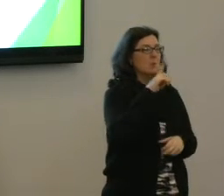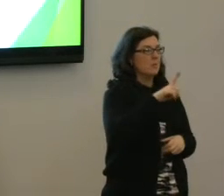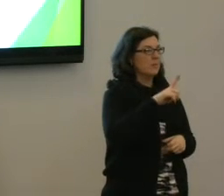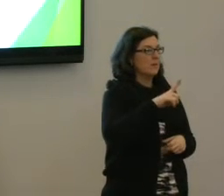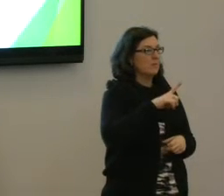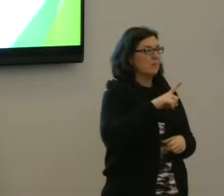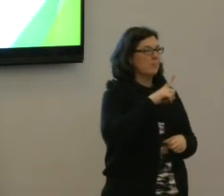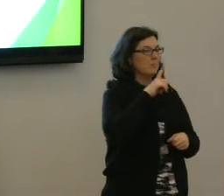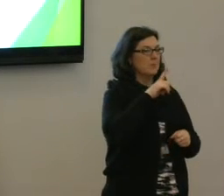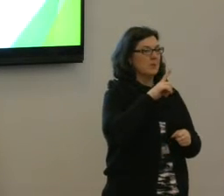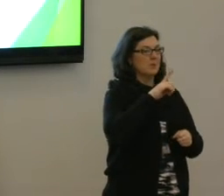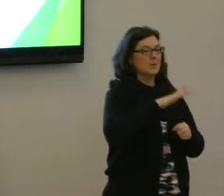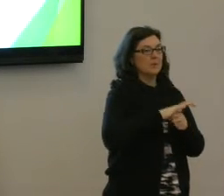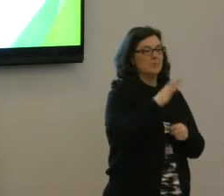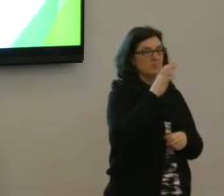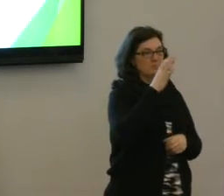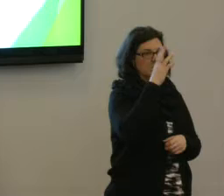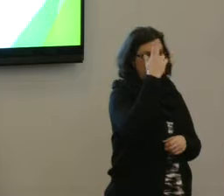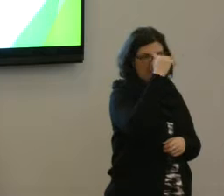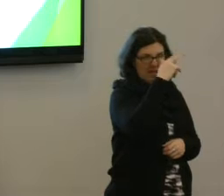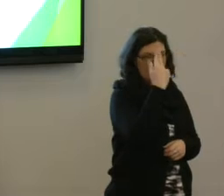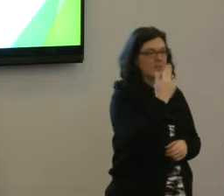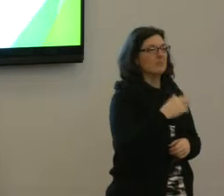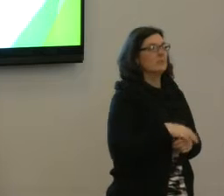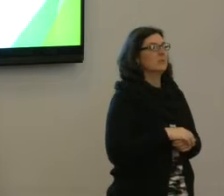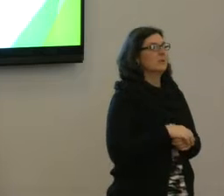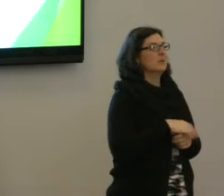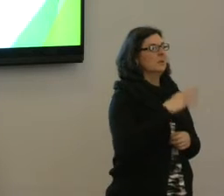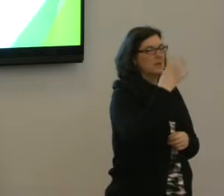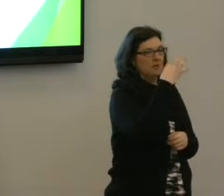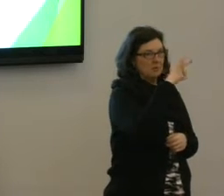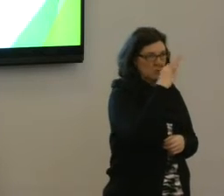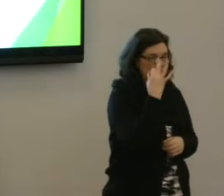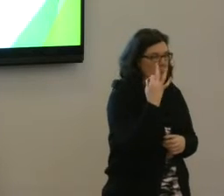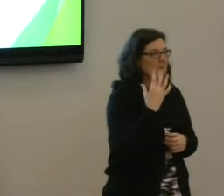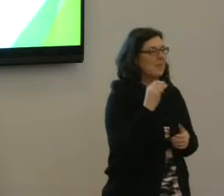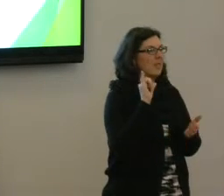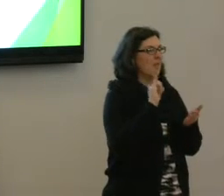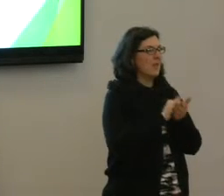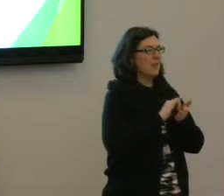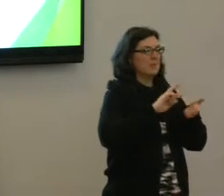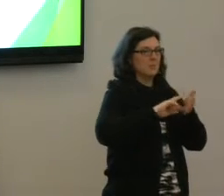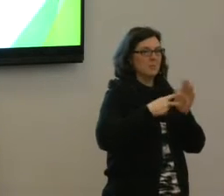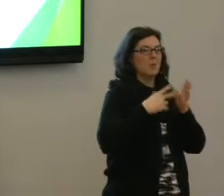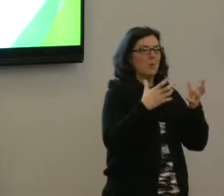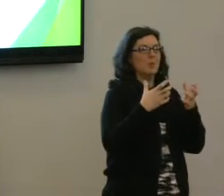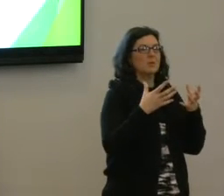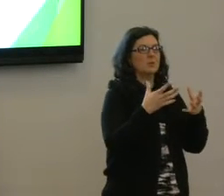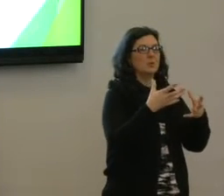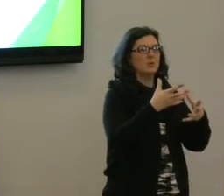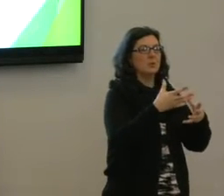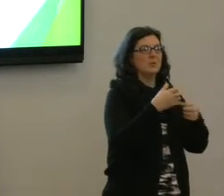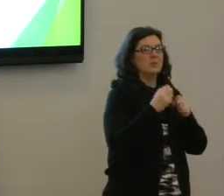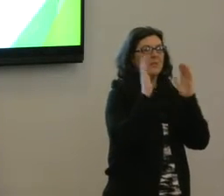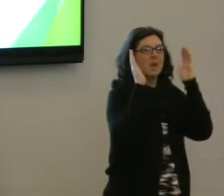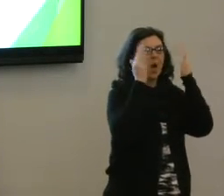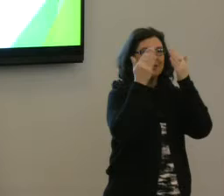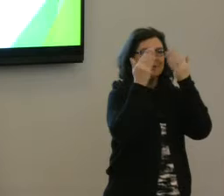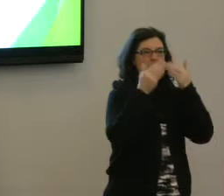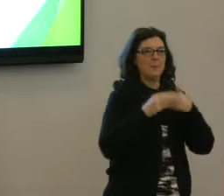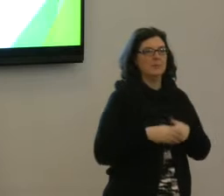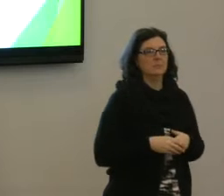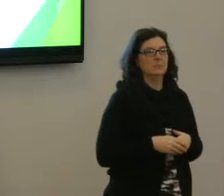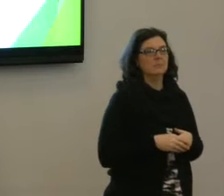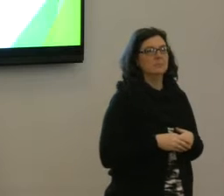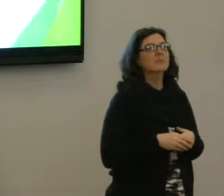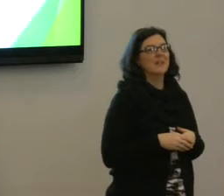he could be, get communion, Catholic. He just, that was his whole purpose. He wanted to receive communion. And the bishop